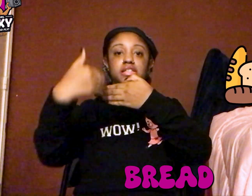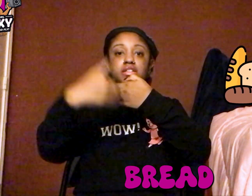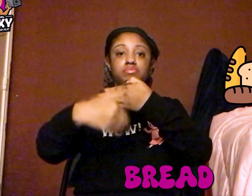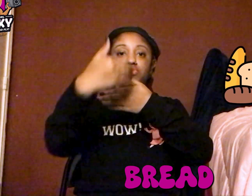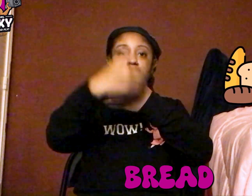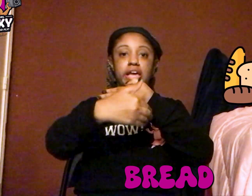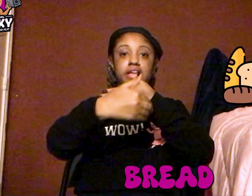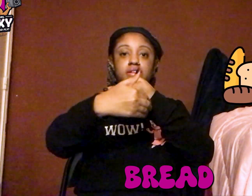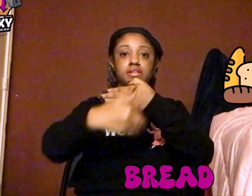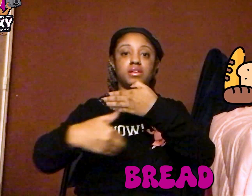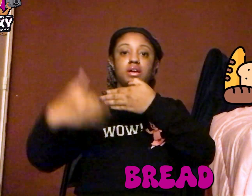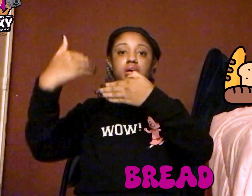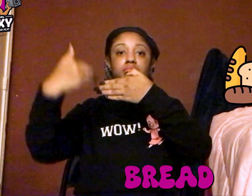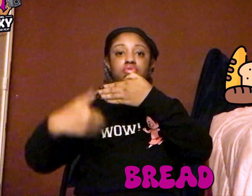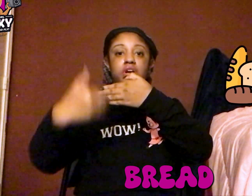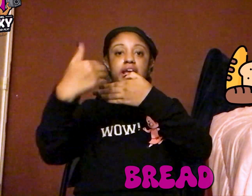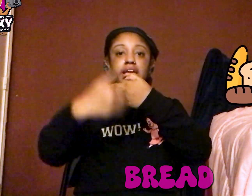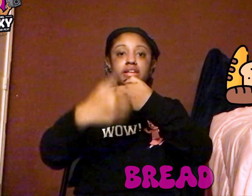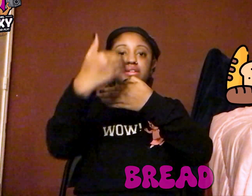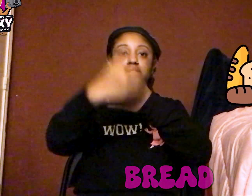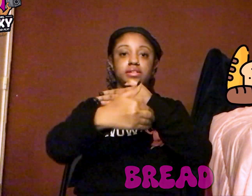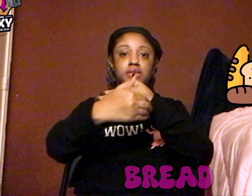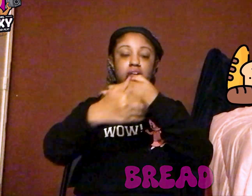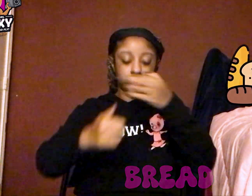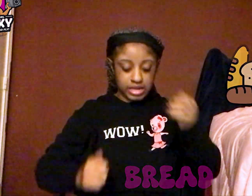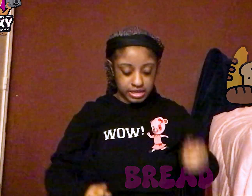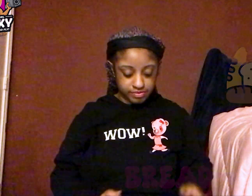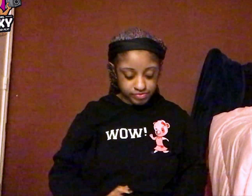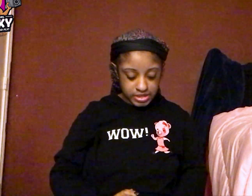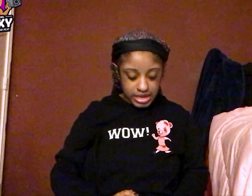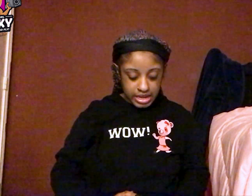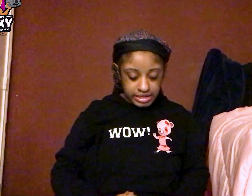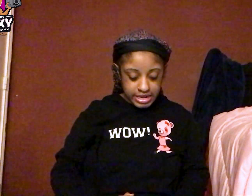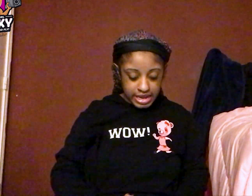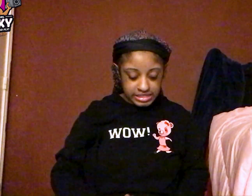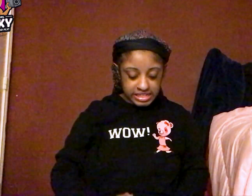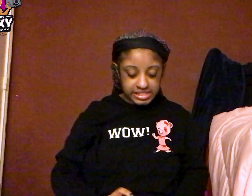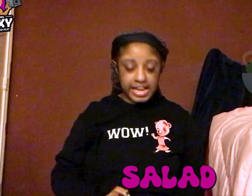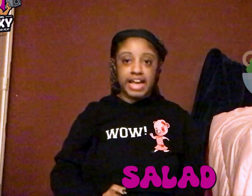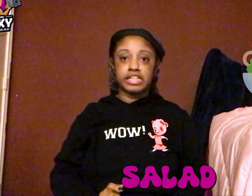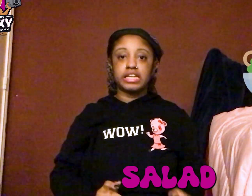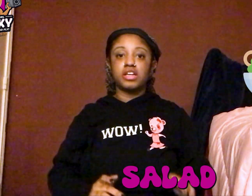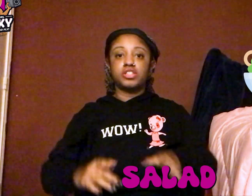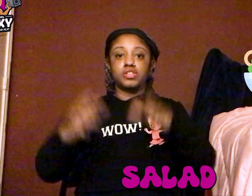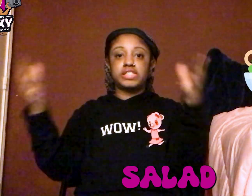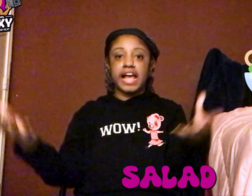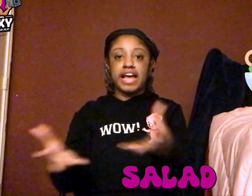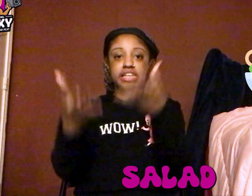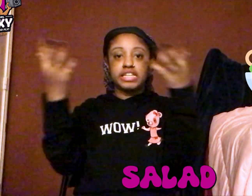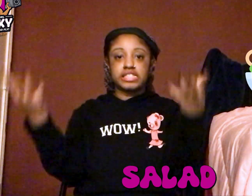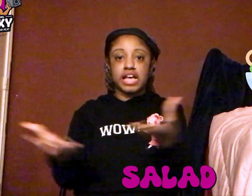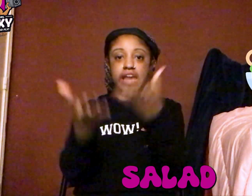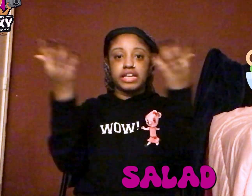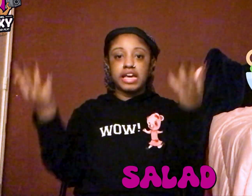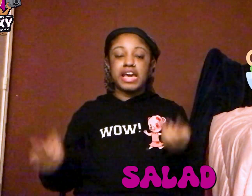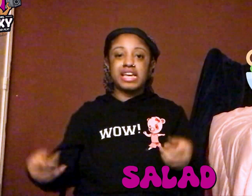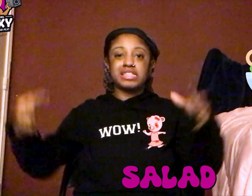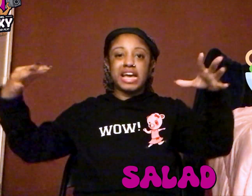of bread. Bread. Okay? Next is salad. So salad is like, it's like